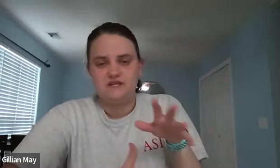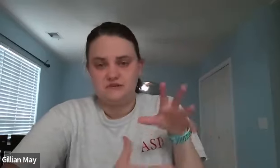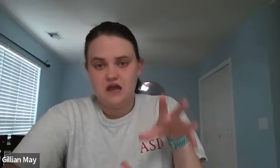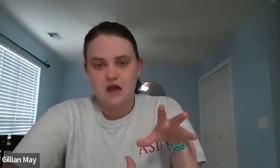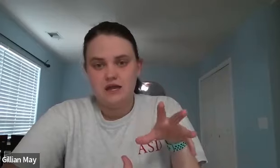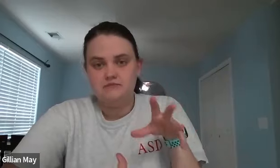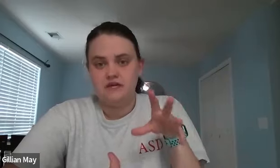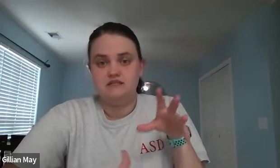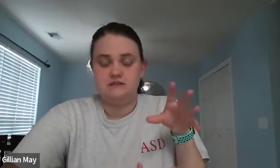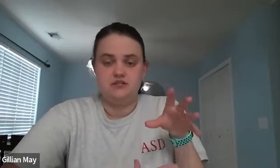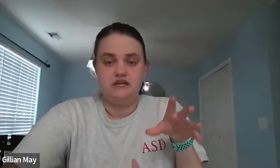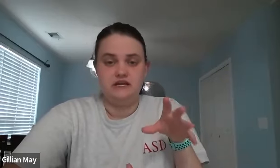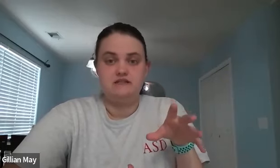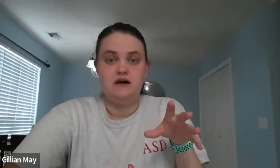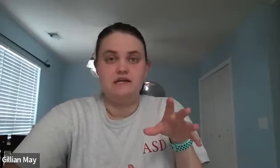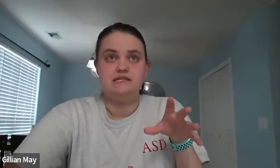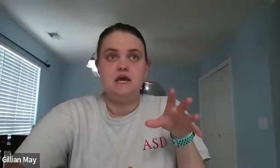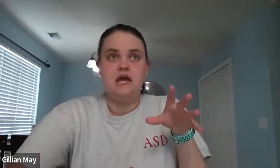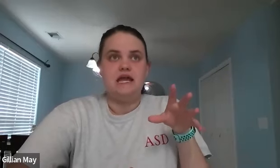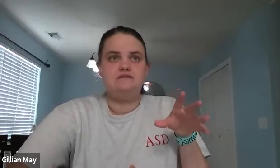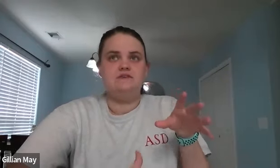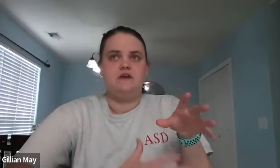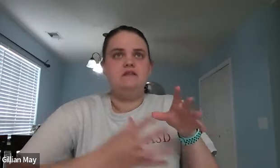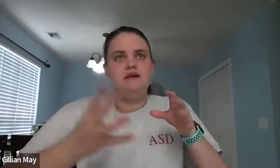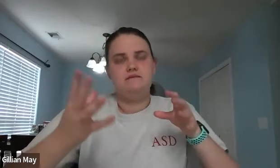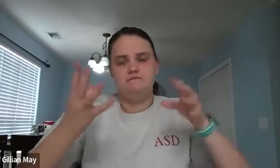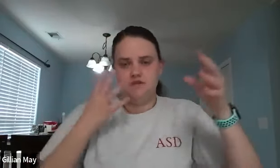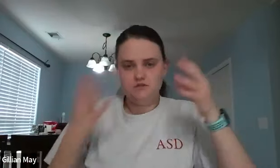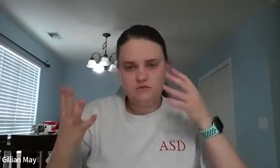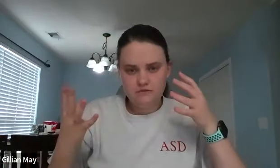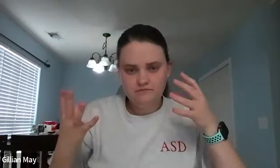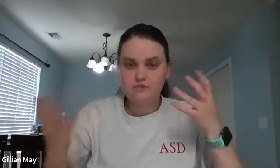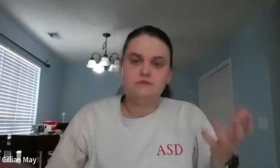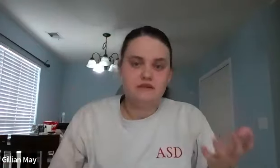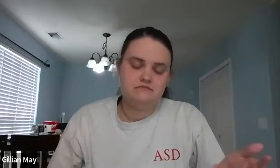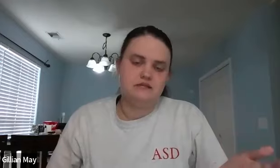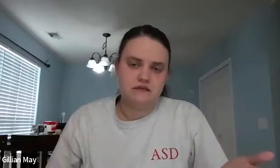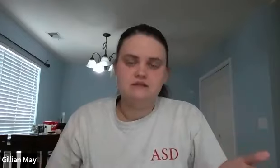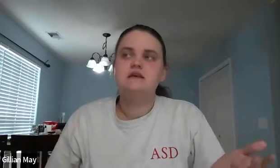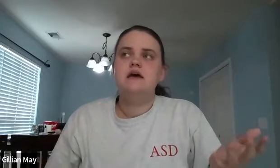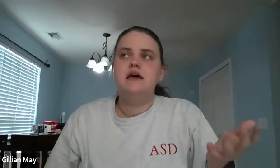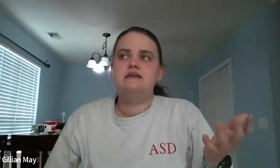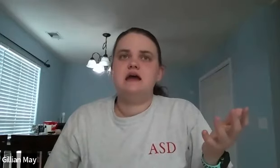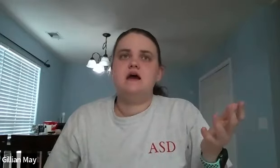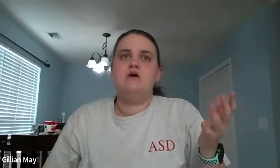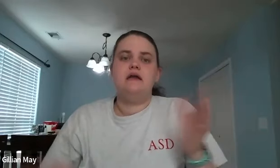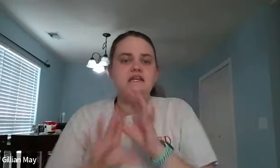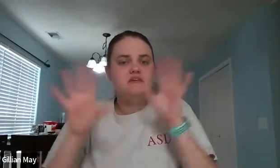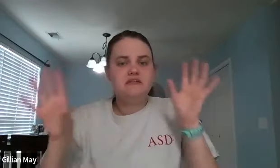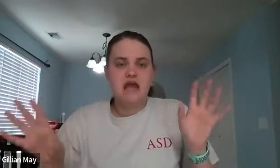things with time-based, especially in ASL, is it's very like visual, which I mean, it makes sense. Is how anything that's